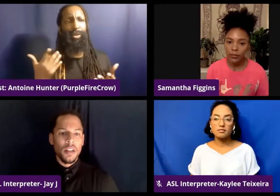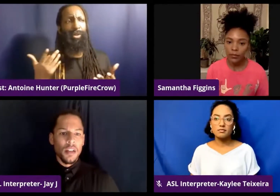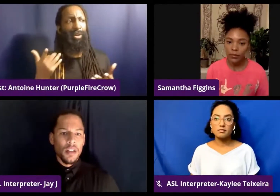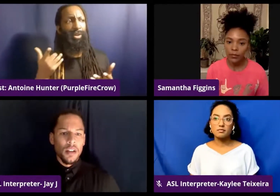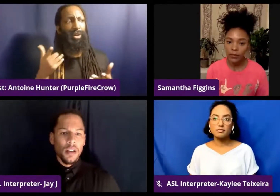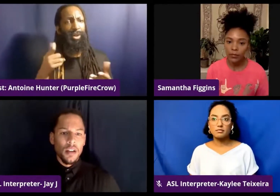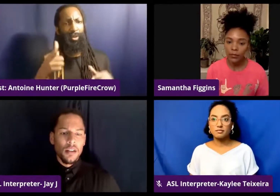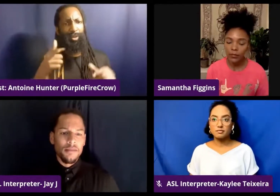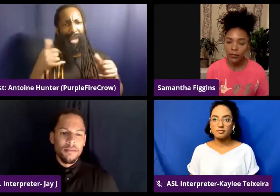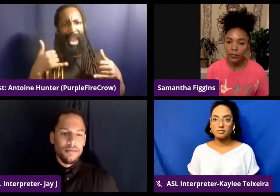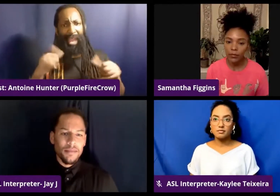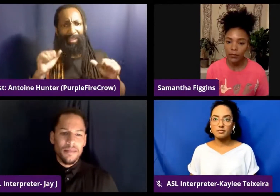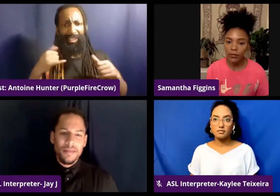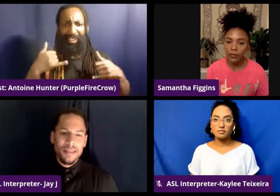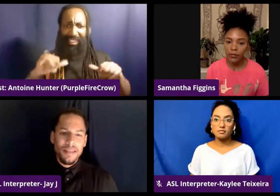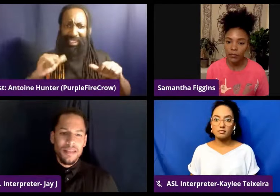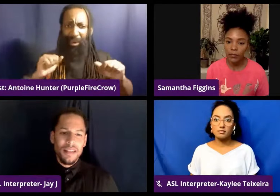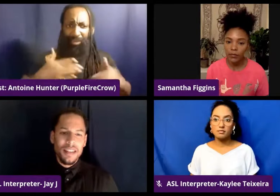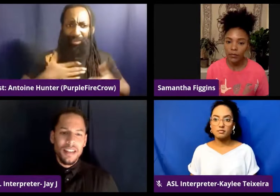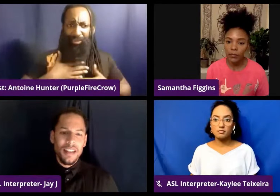disrupting,